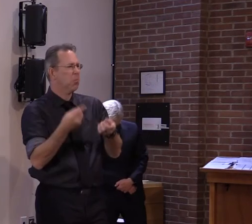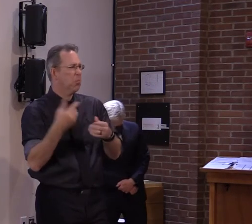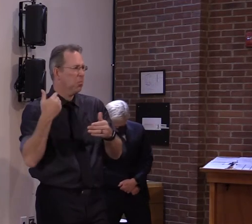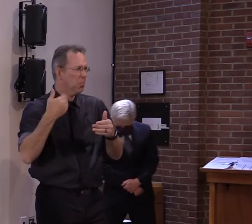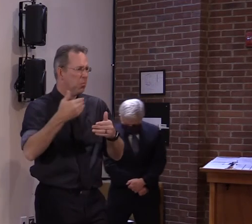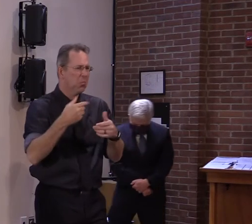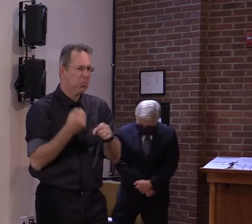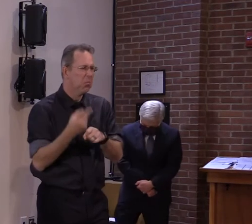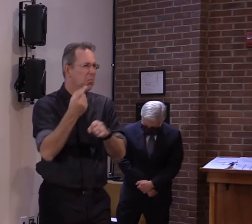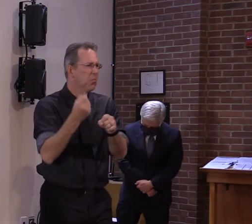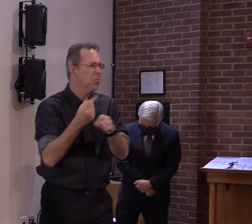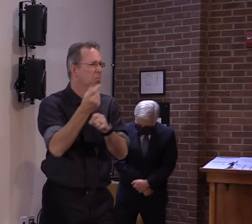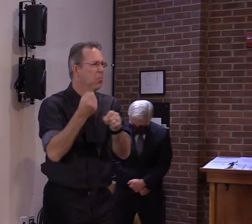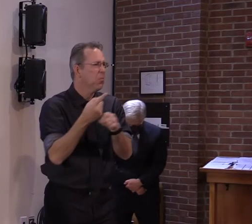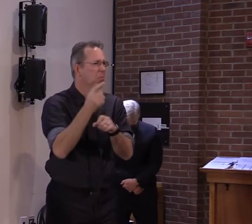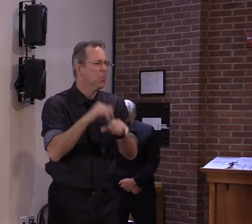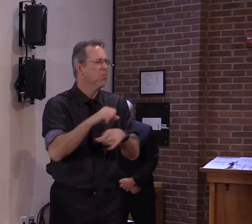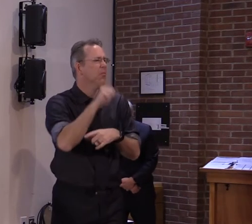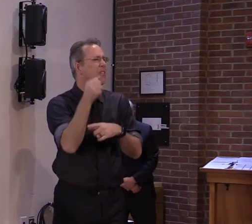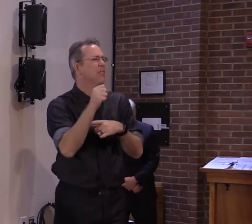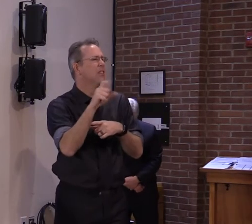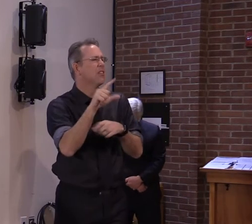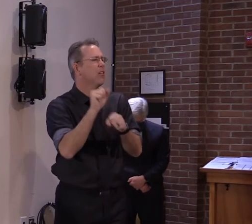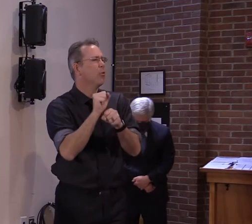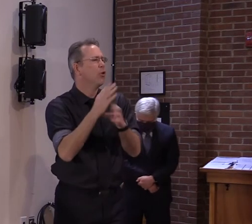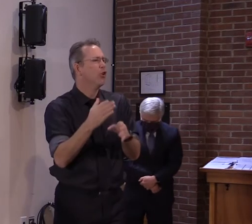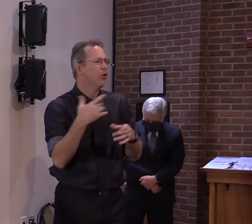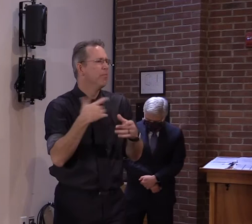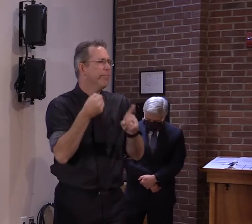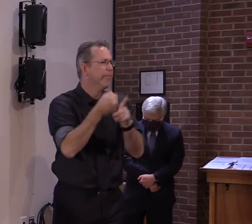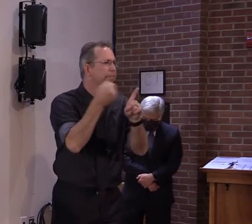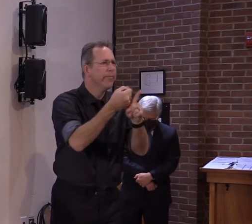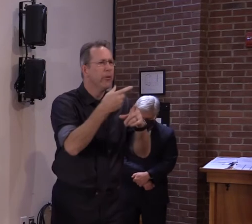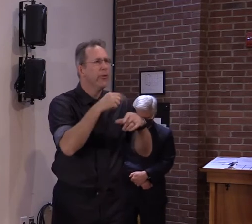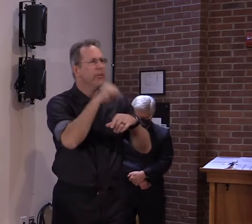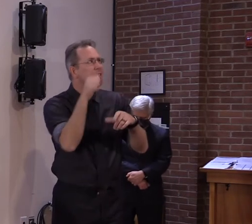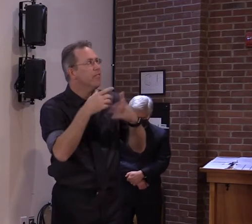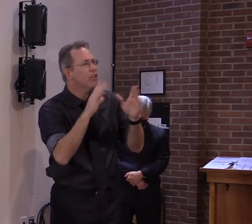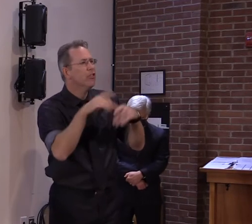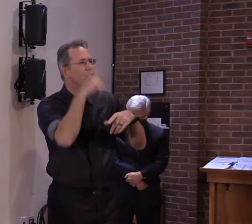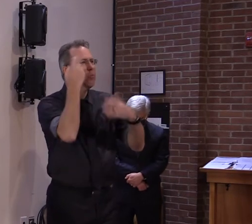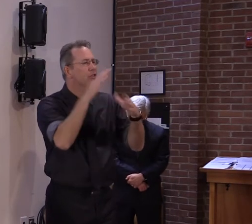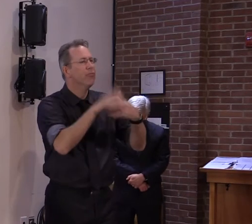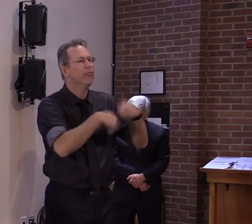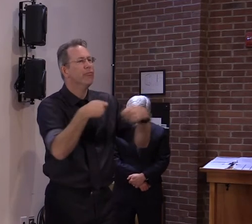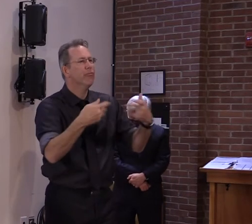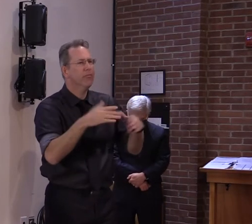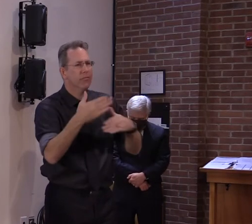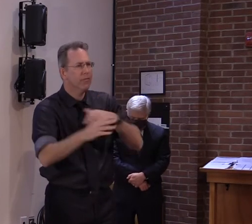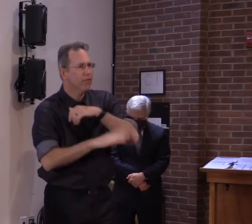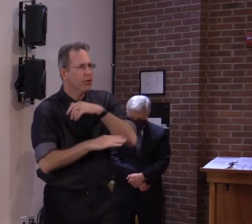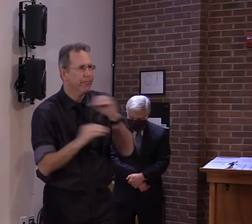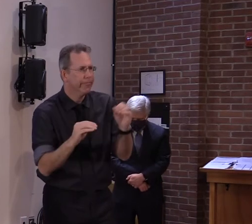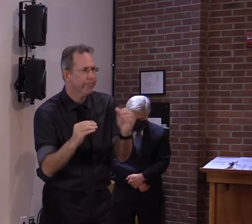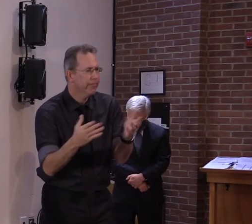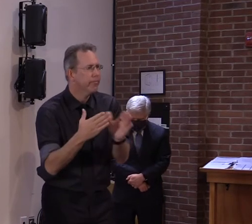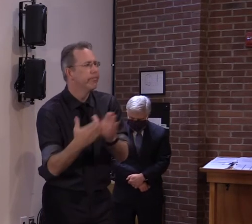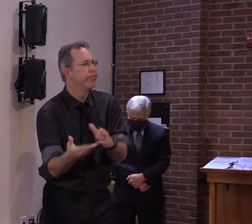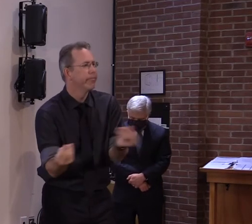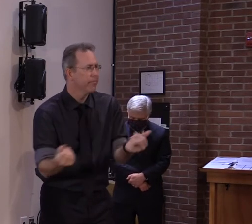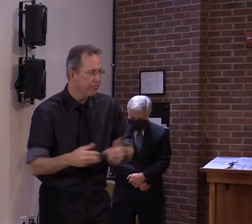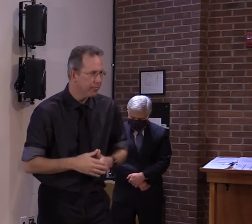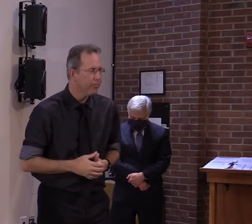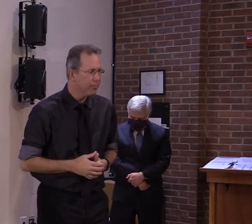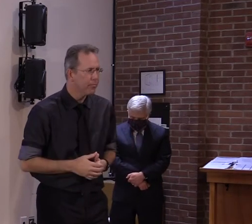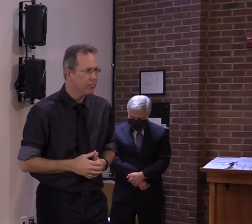year. So from that perspective, we are seeing this more industry specific and seasonal, but